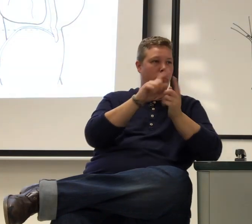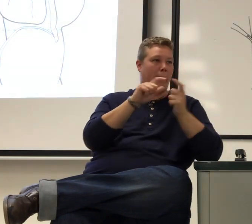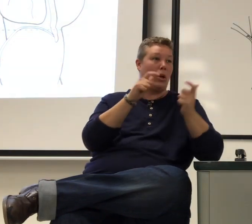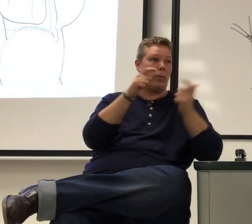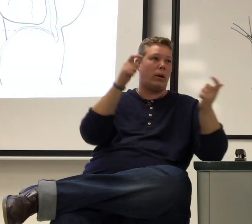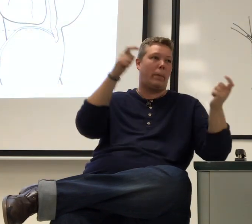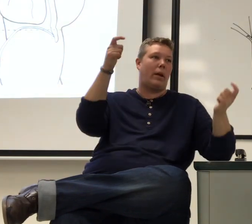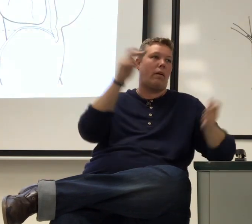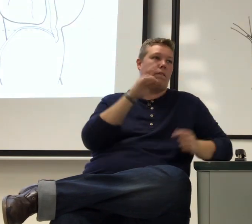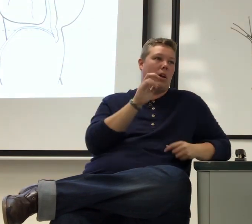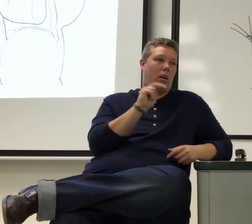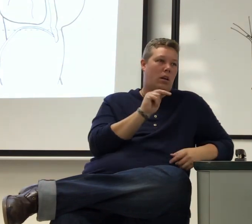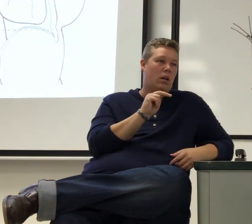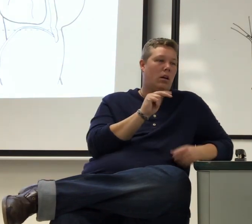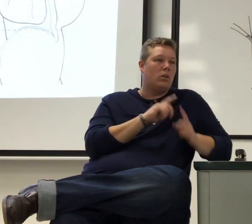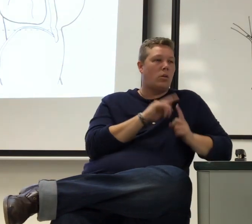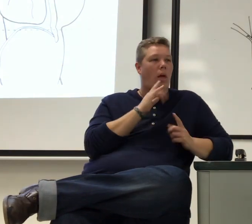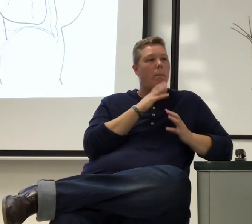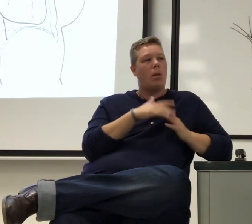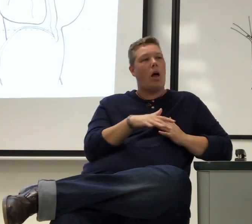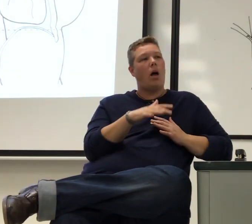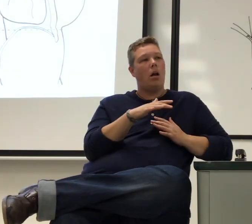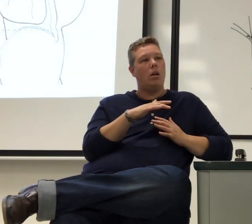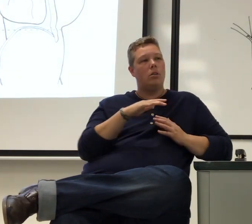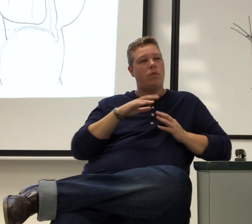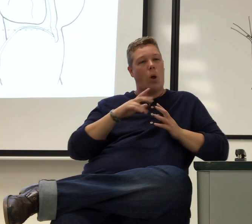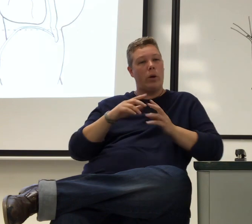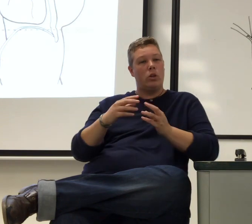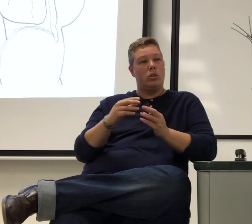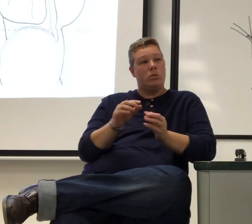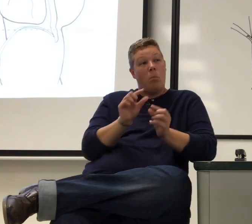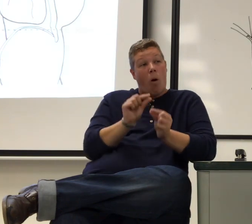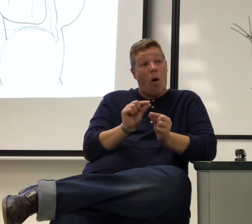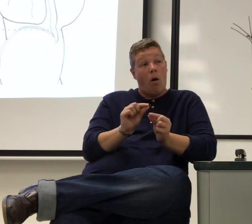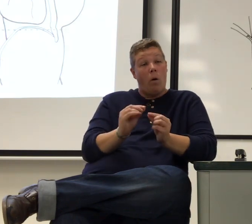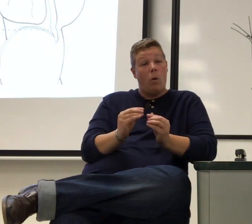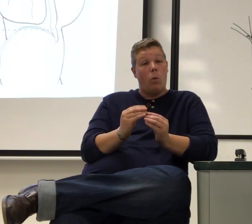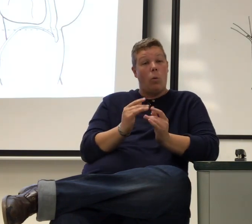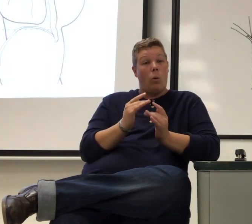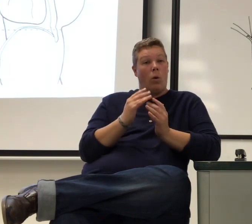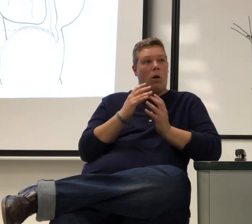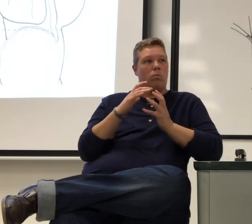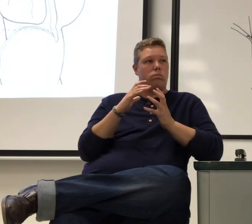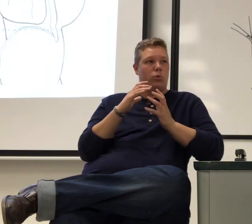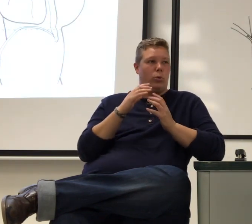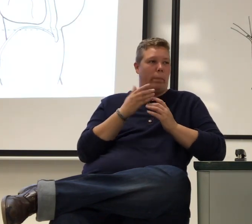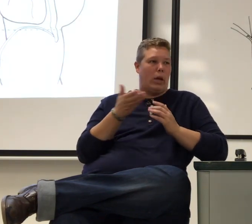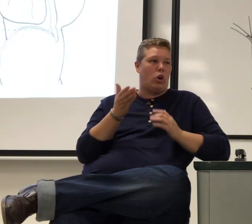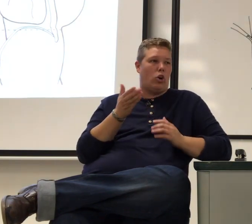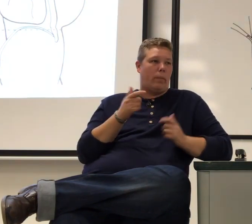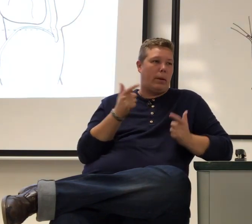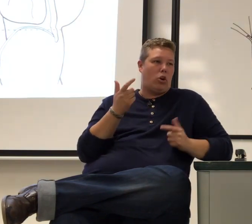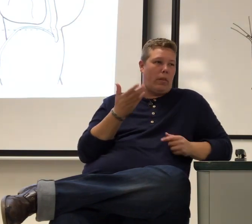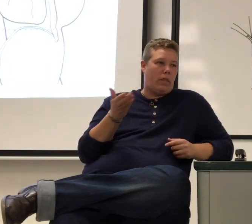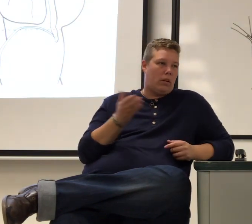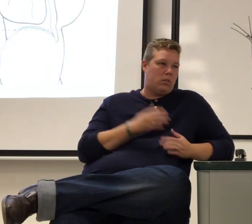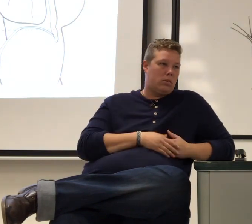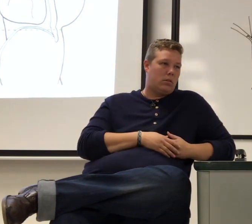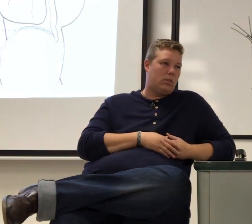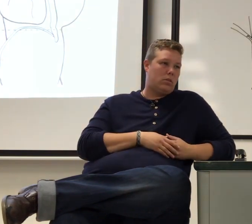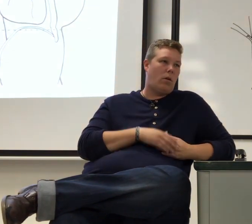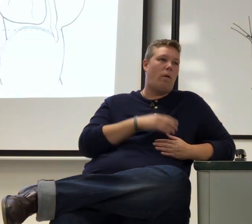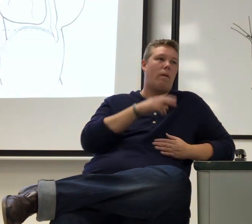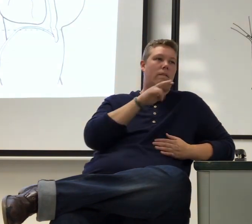bigger vein, so that the blood is flowing from smaller tributaries to larger ones. So veins are